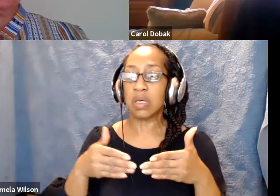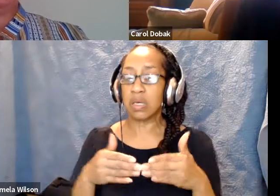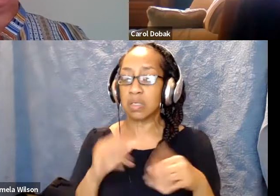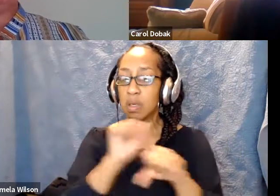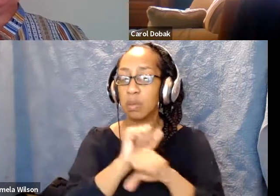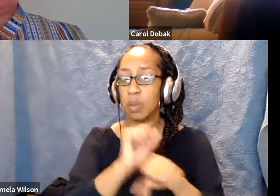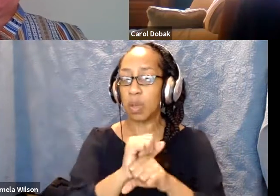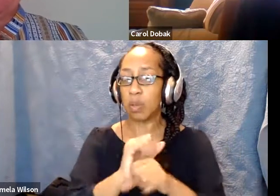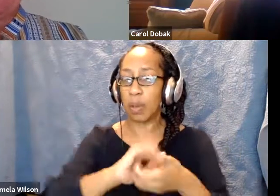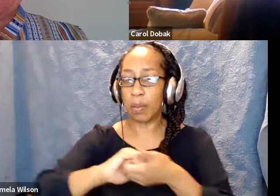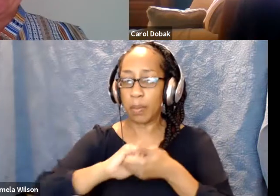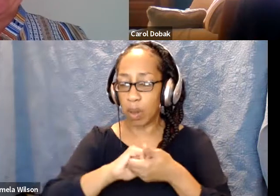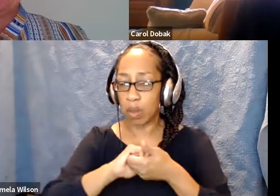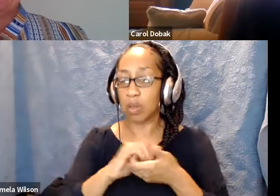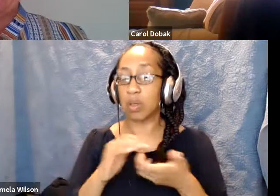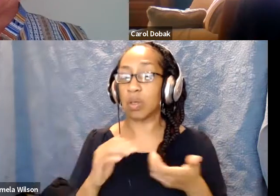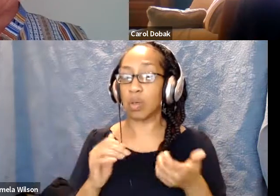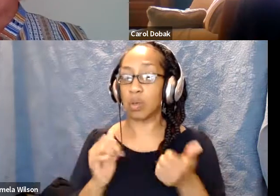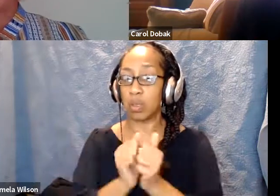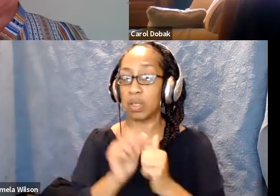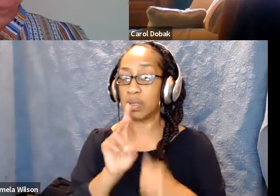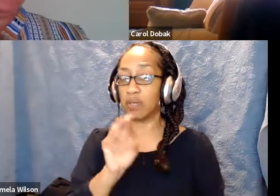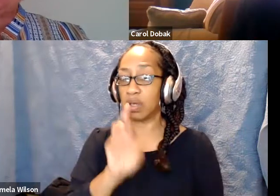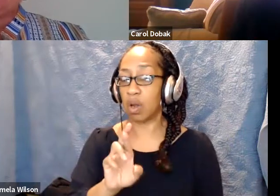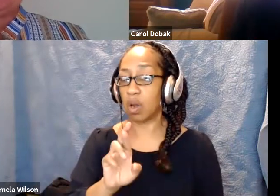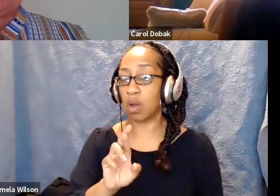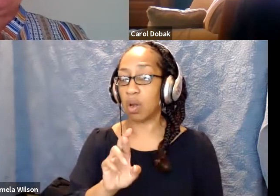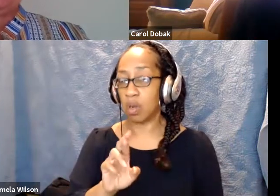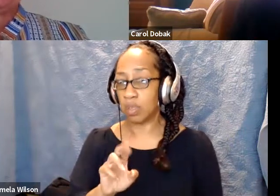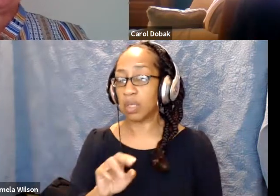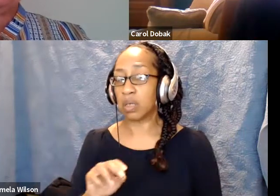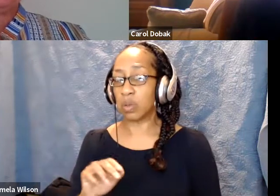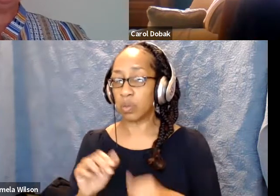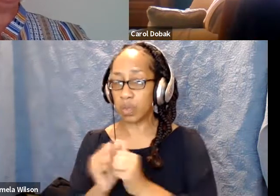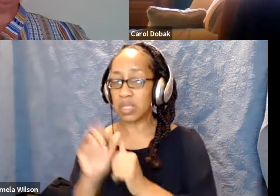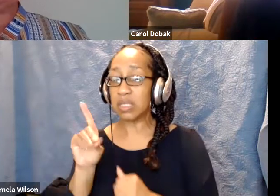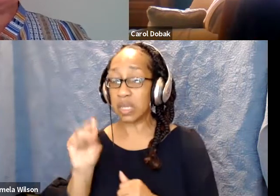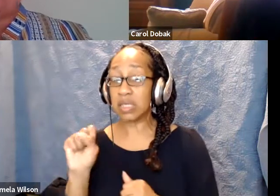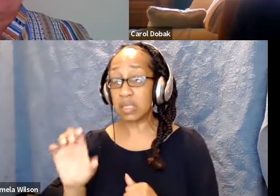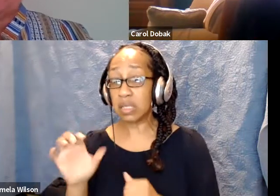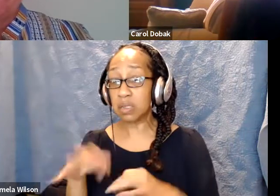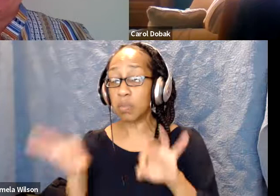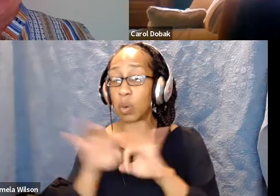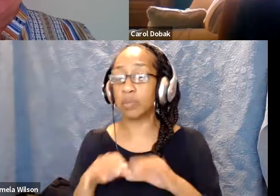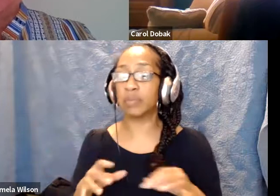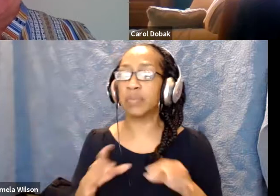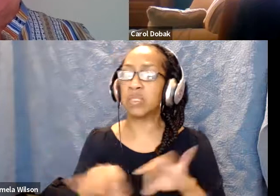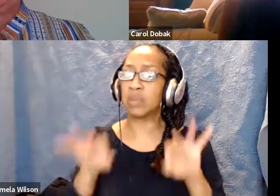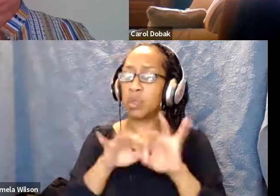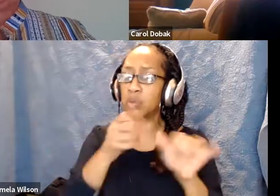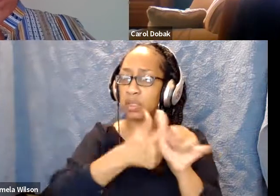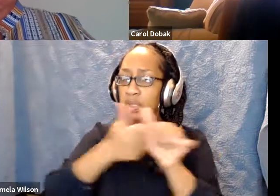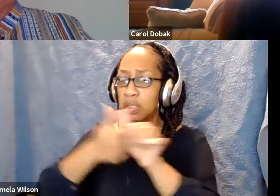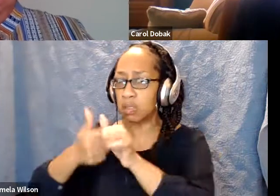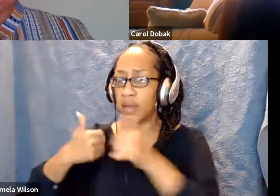that dynamic might be with the VR agency as a DSE is really important. It's important because all of us have a role to